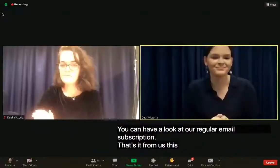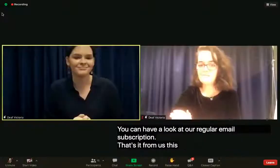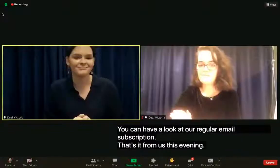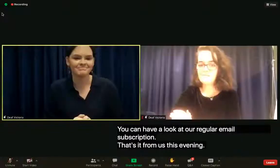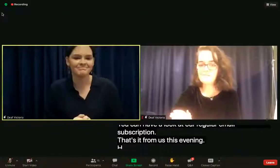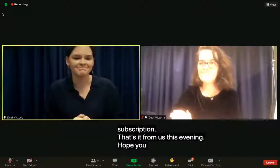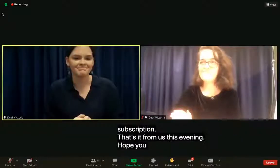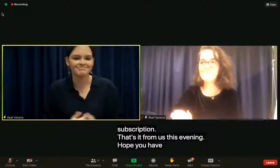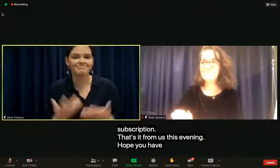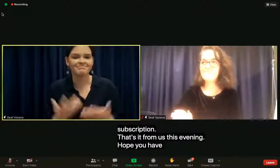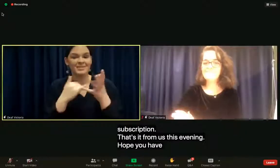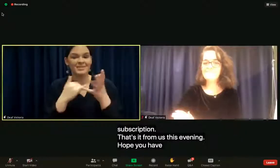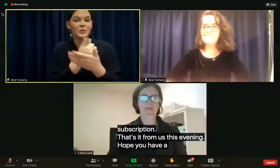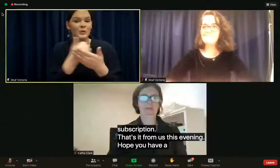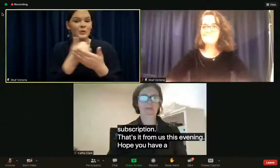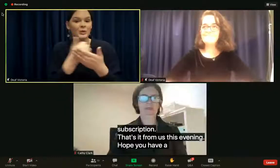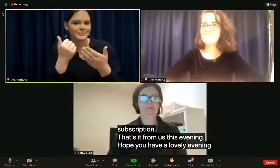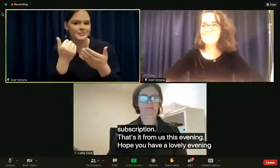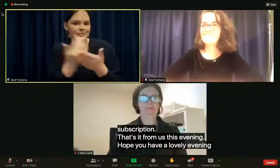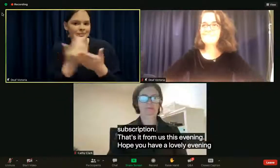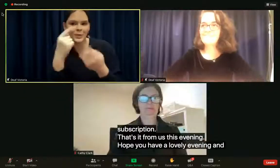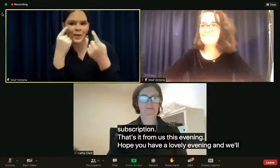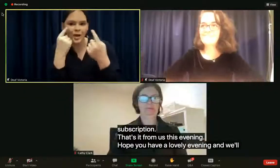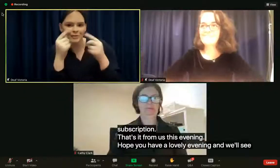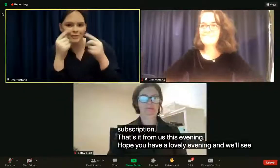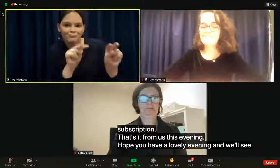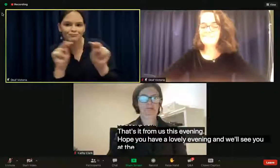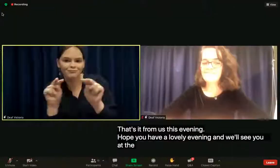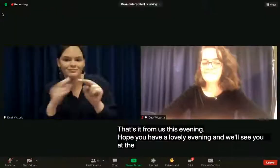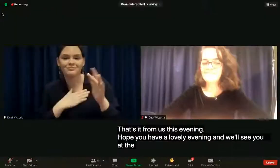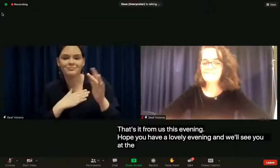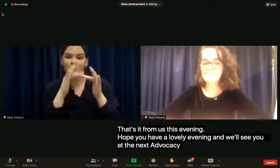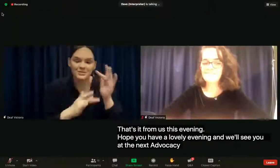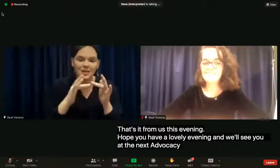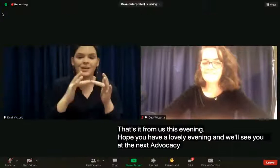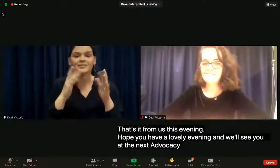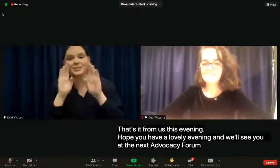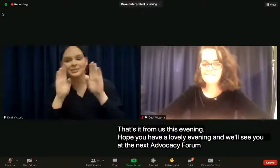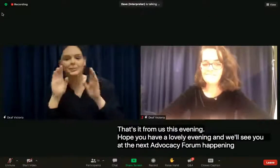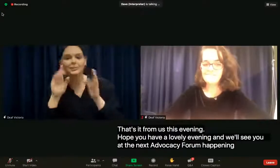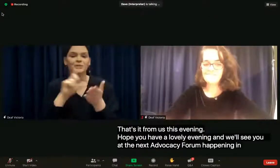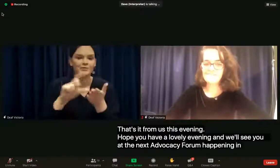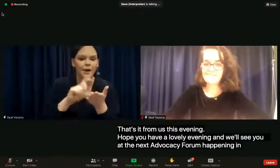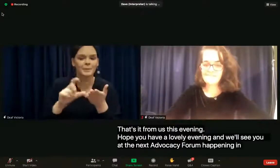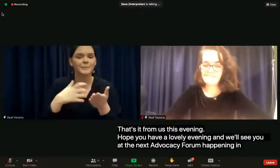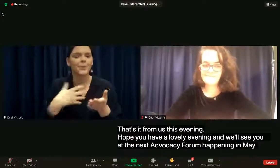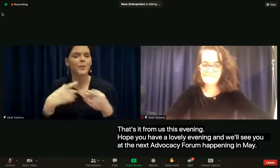which will be happening in May. As usual, keep your eyes peeled on the website, Facebook.